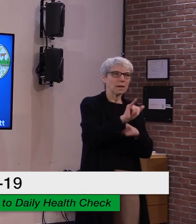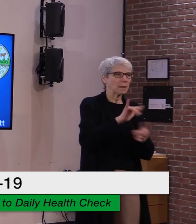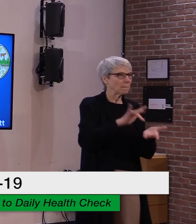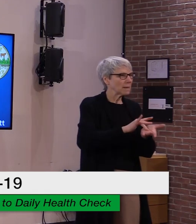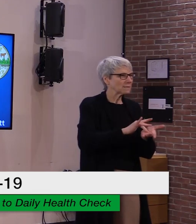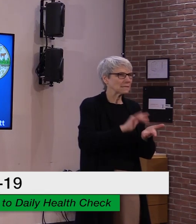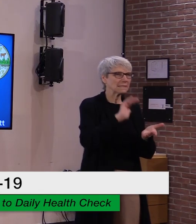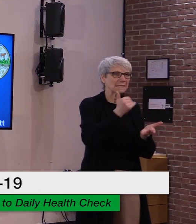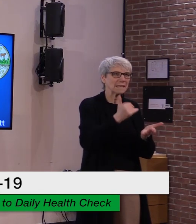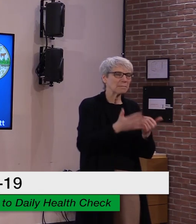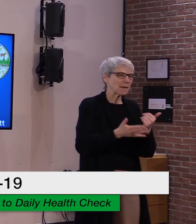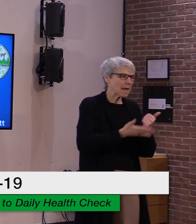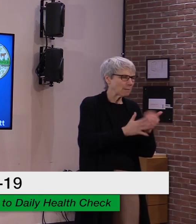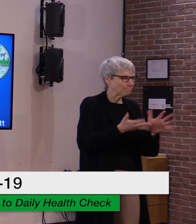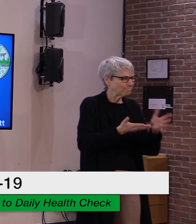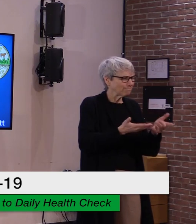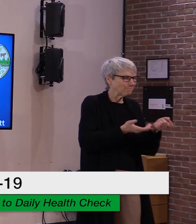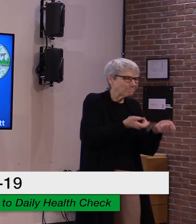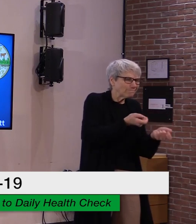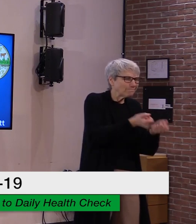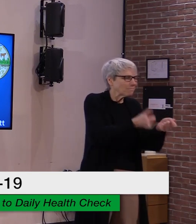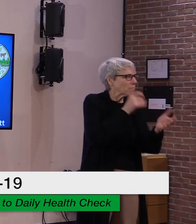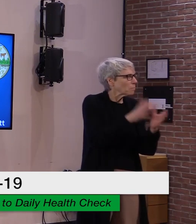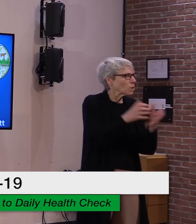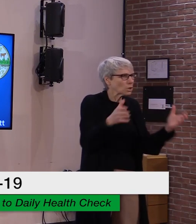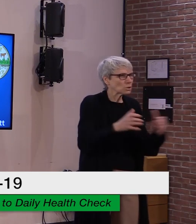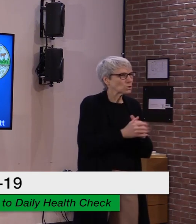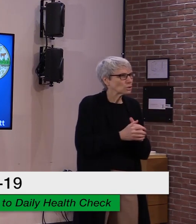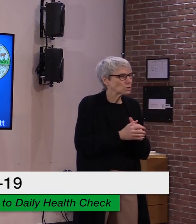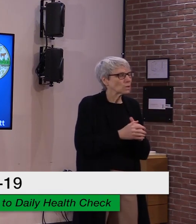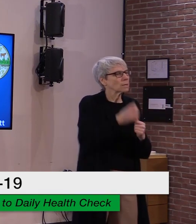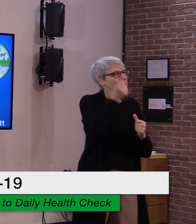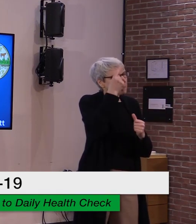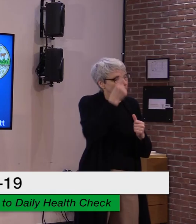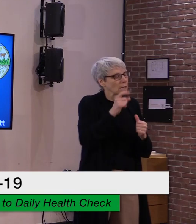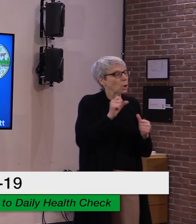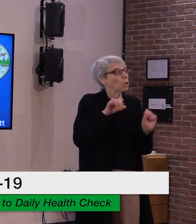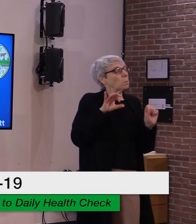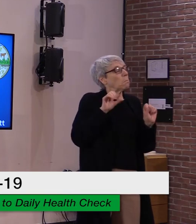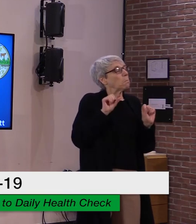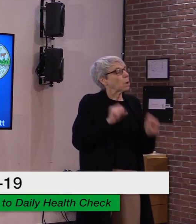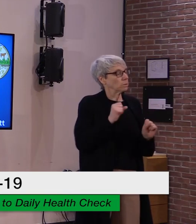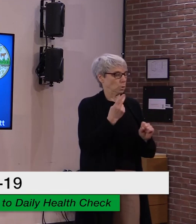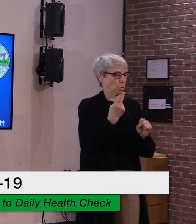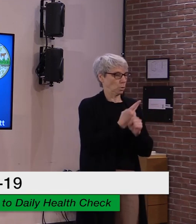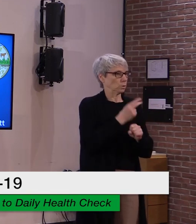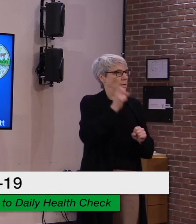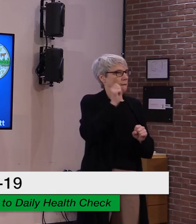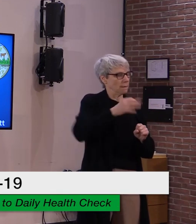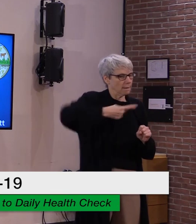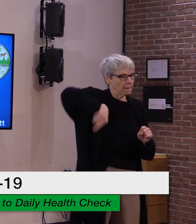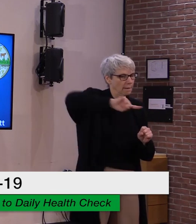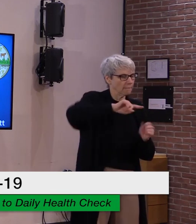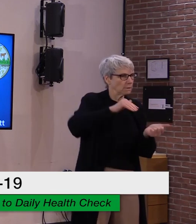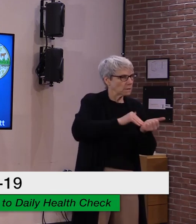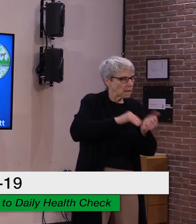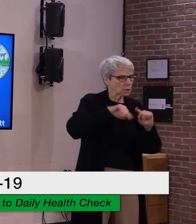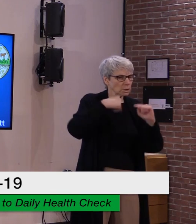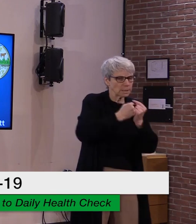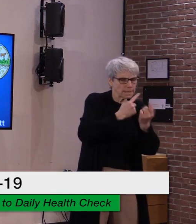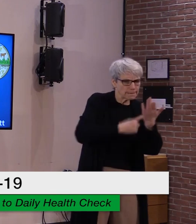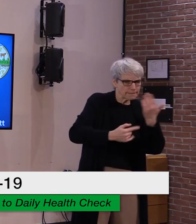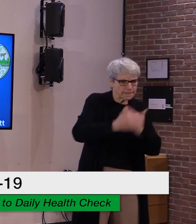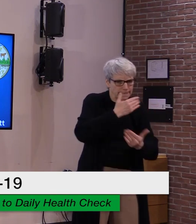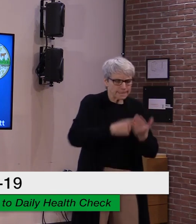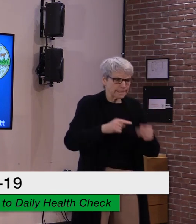time though left as an option use in a shared decision-making decision-making fashion weighing the